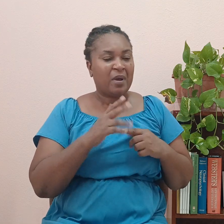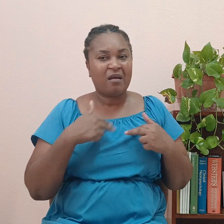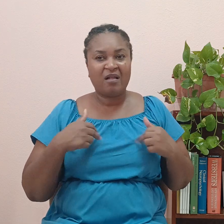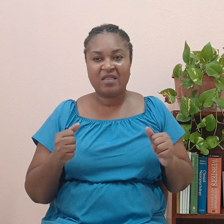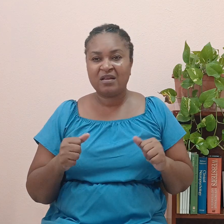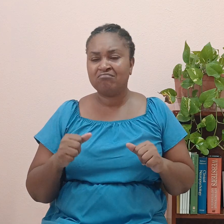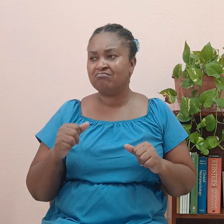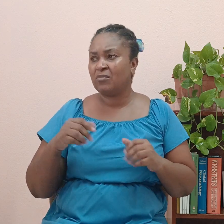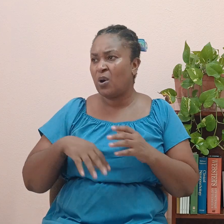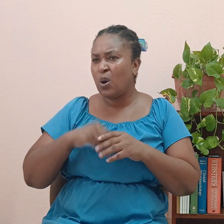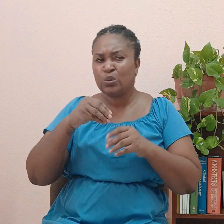The trees,